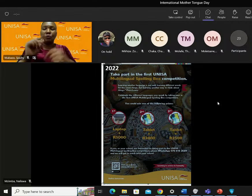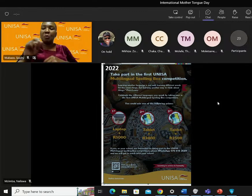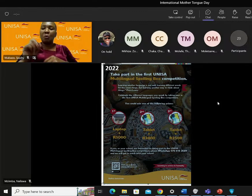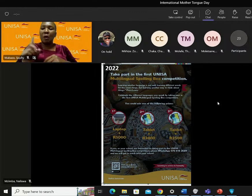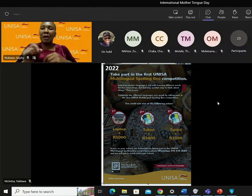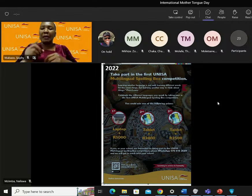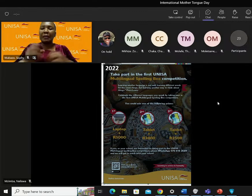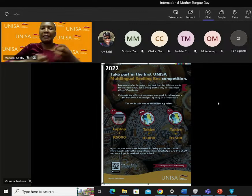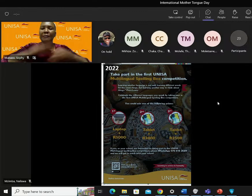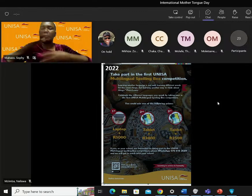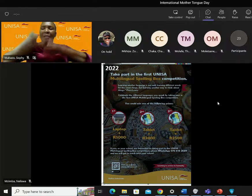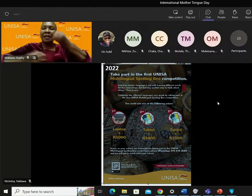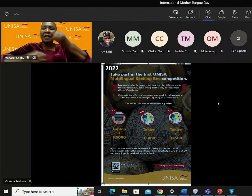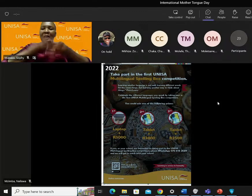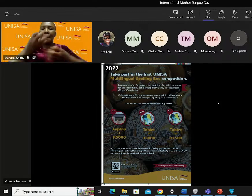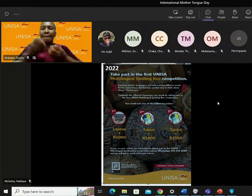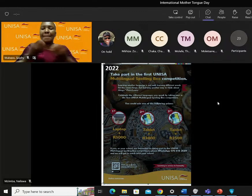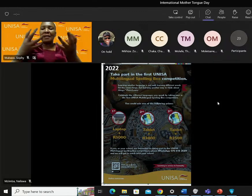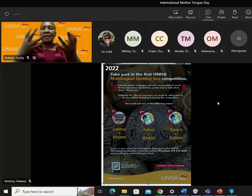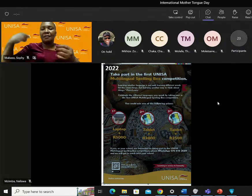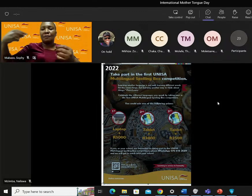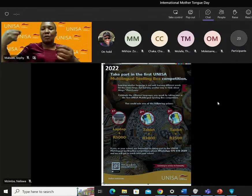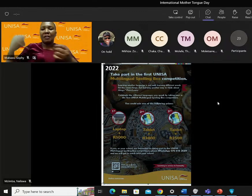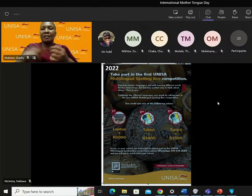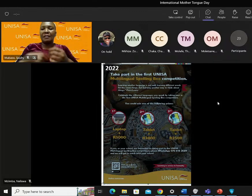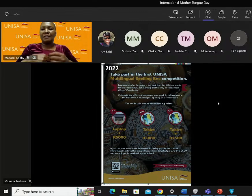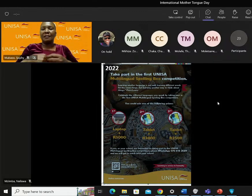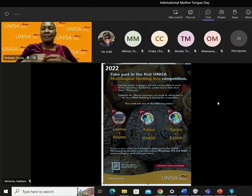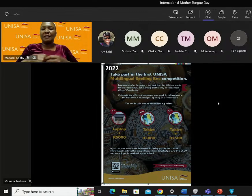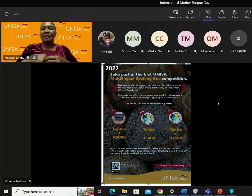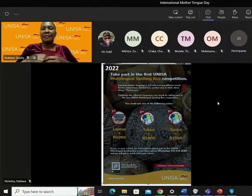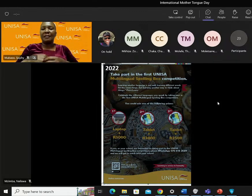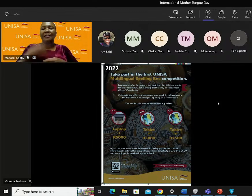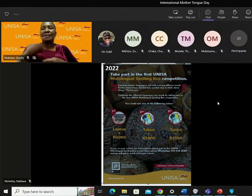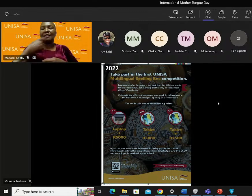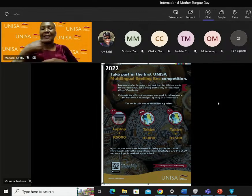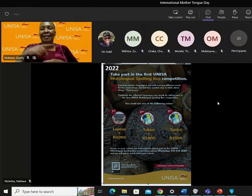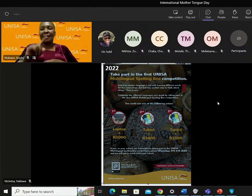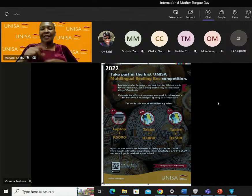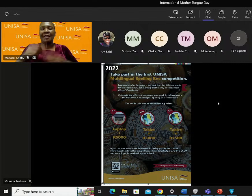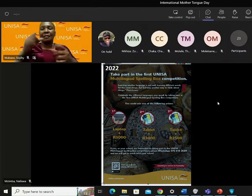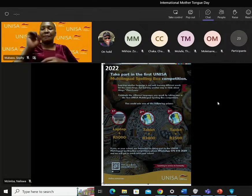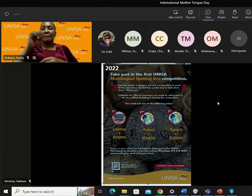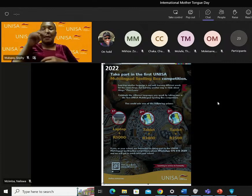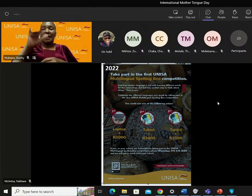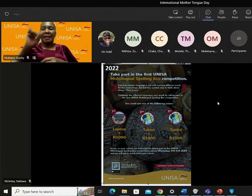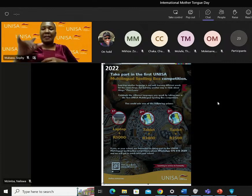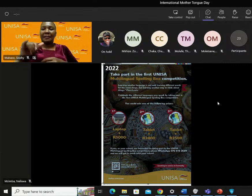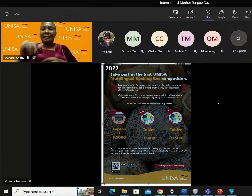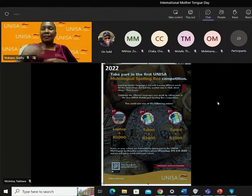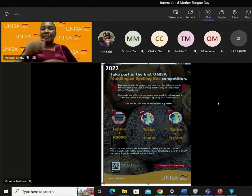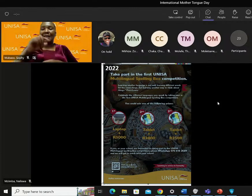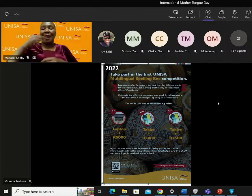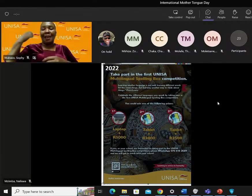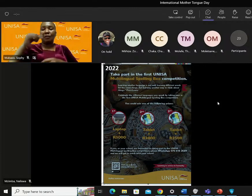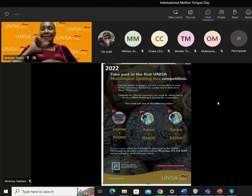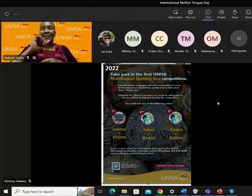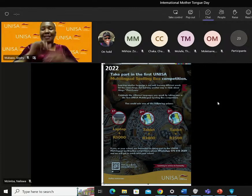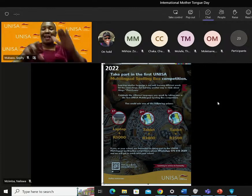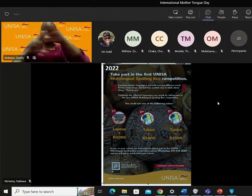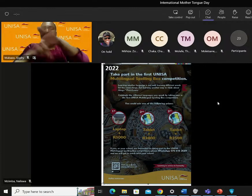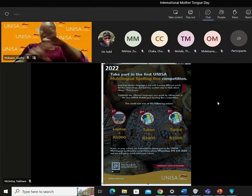express their multilingual pronunciation and spelling abilities in the languages in their region. So one learner had